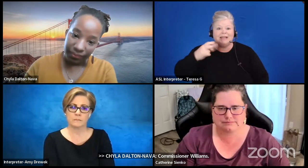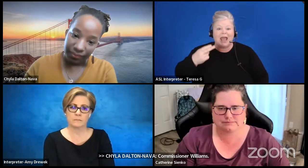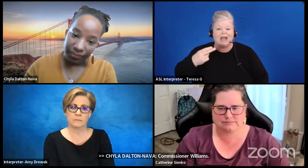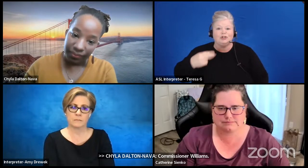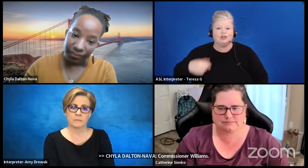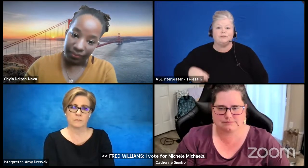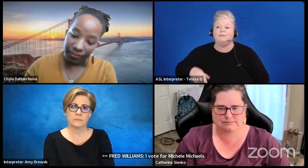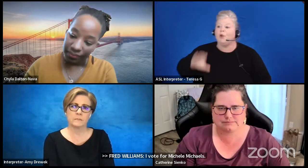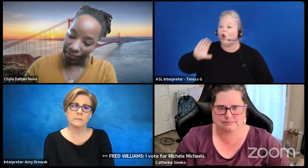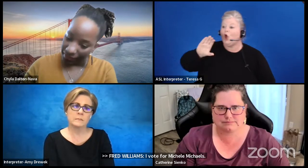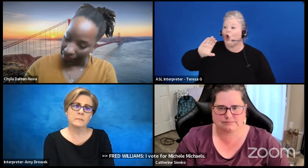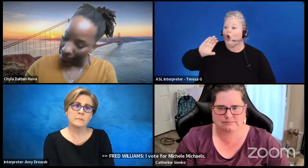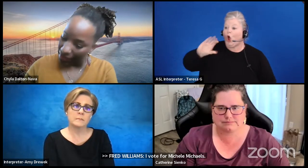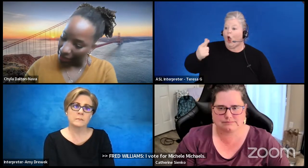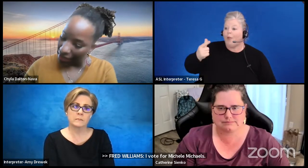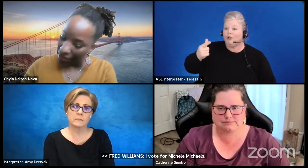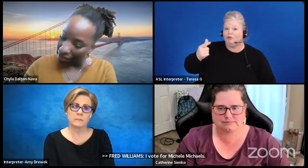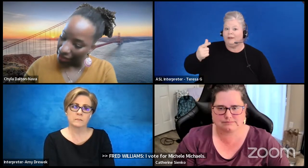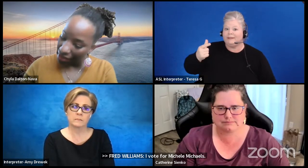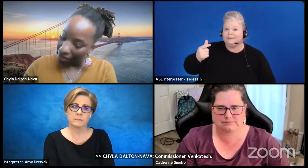Carmen Green-Smith.